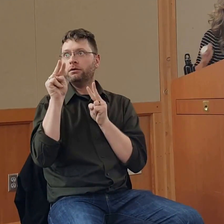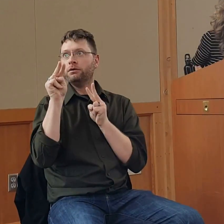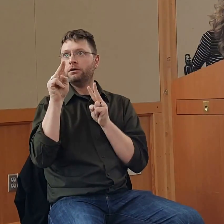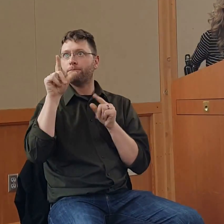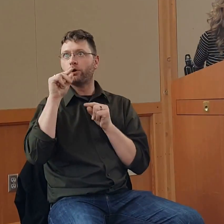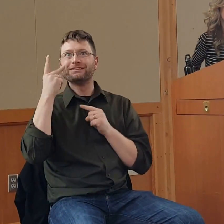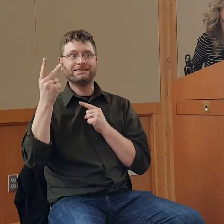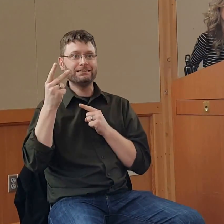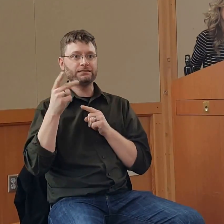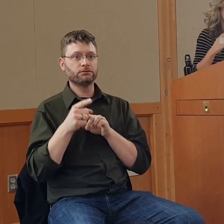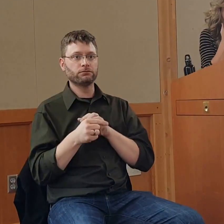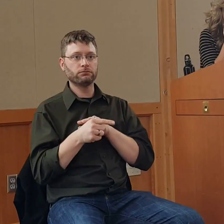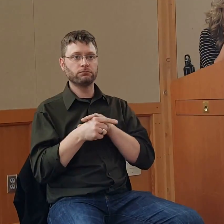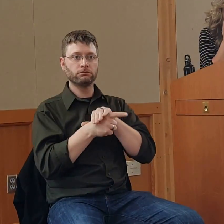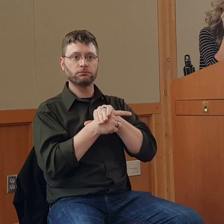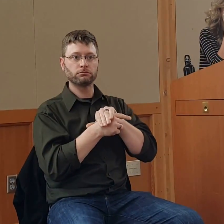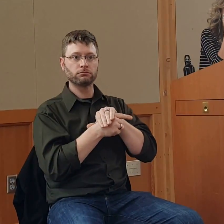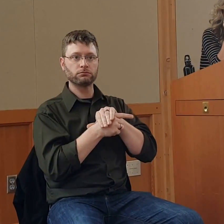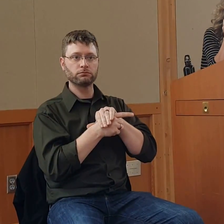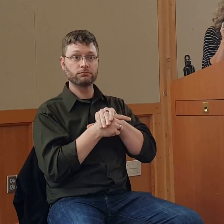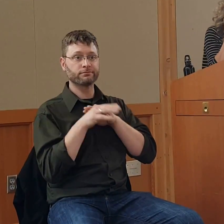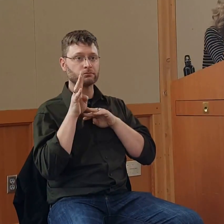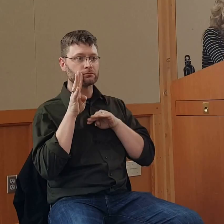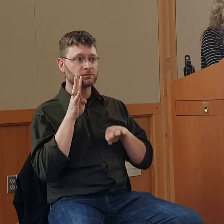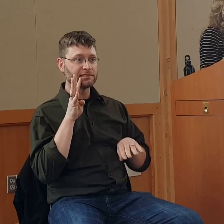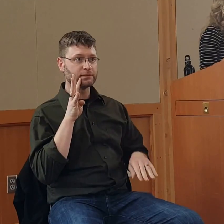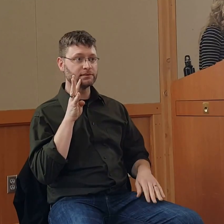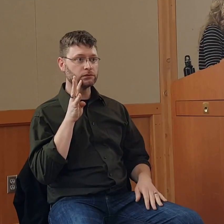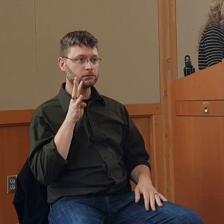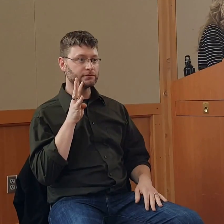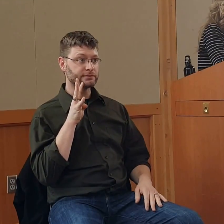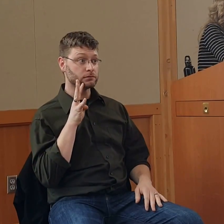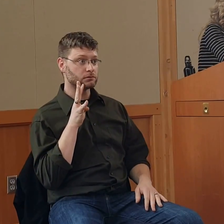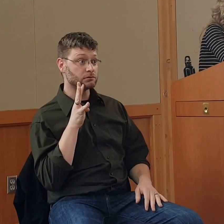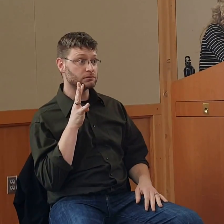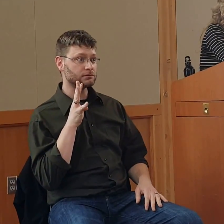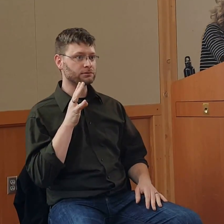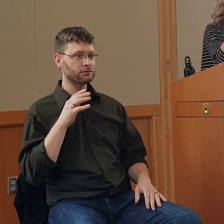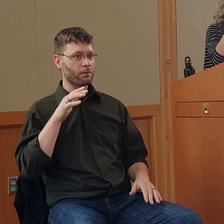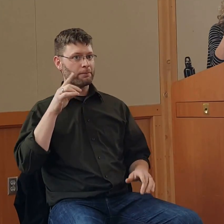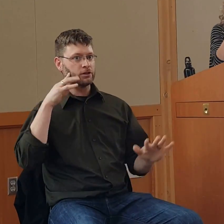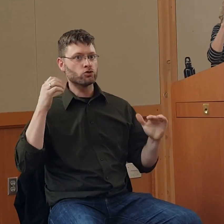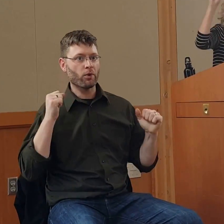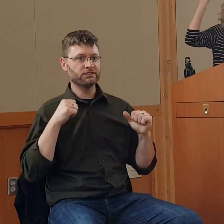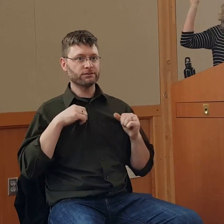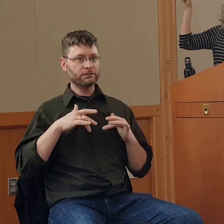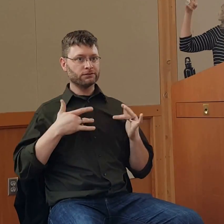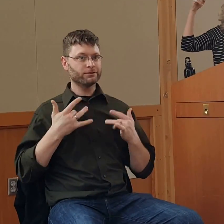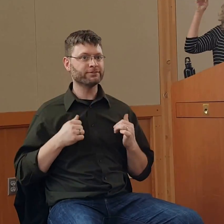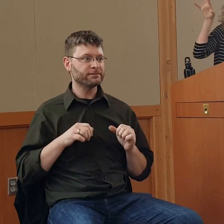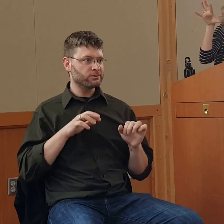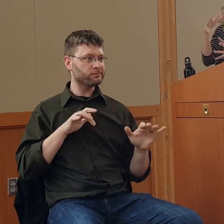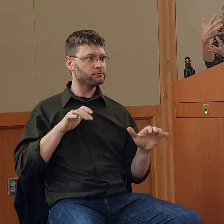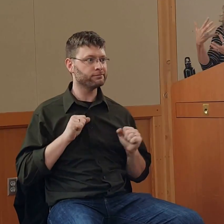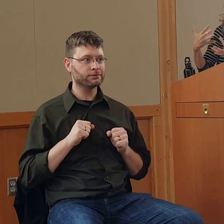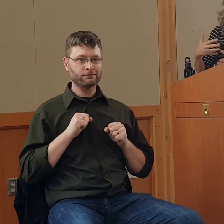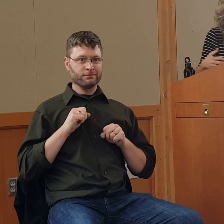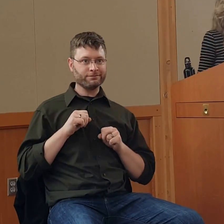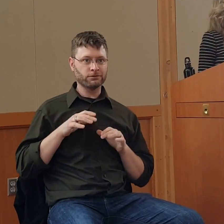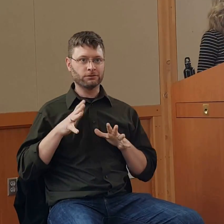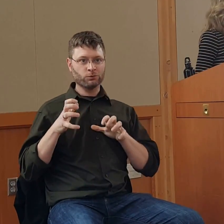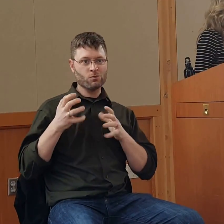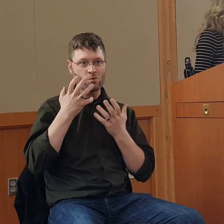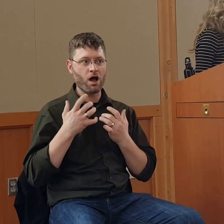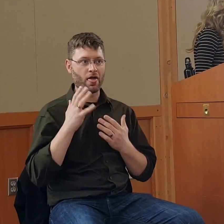and their tail starts to flicker and they start to drool and they make this little chirpy sound. Does that happen to you when you see birds in the